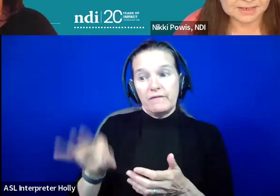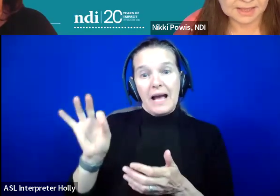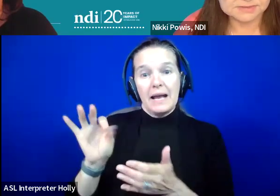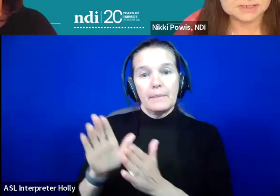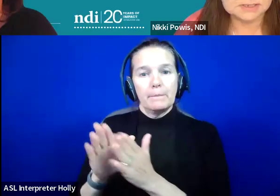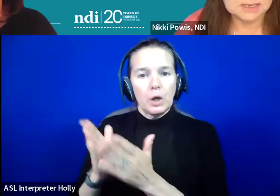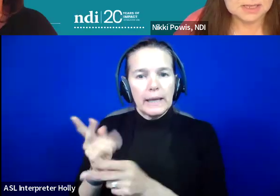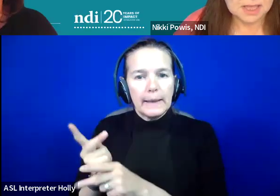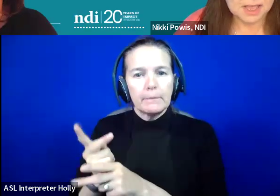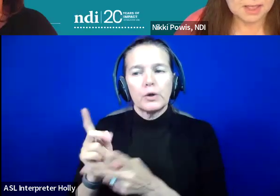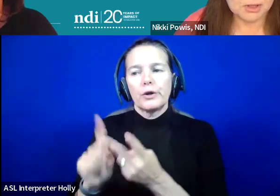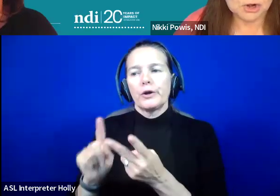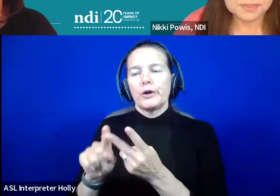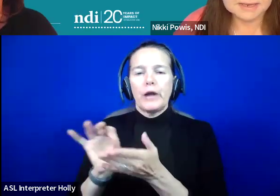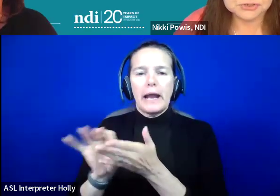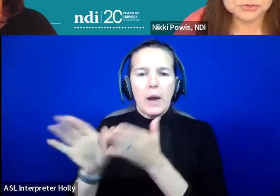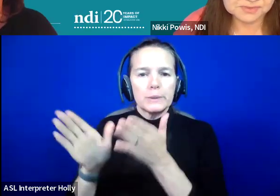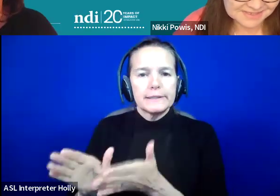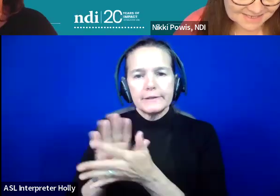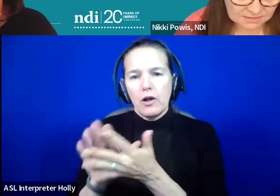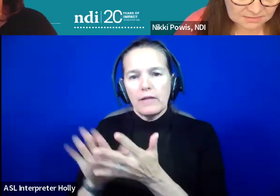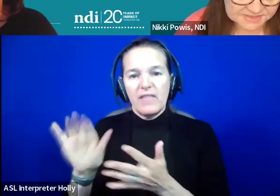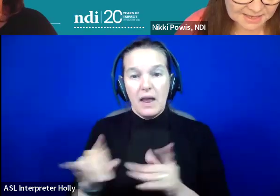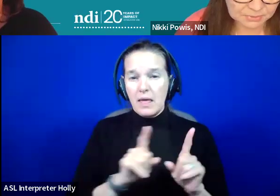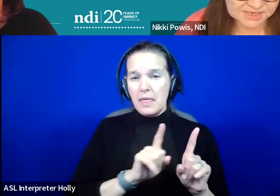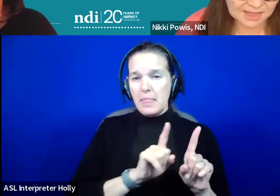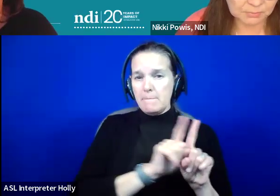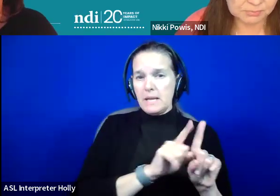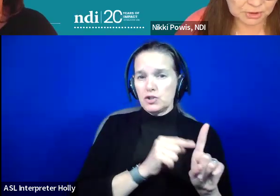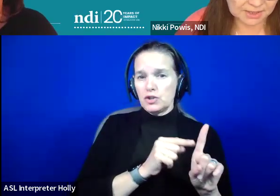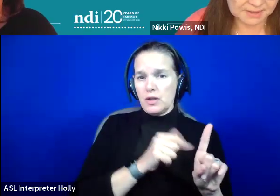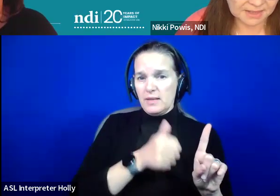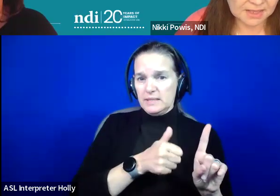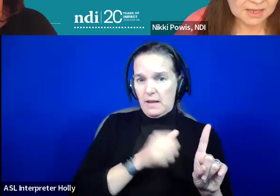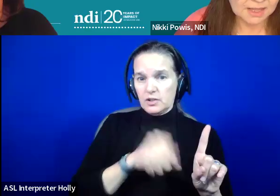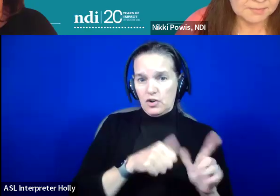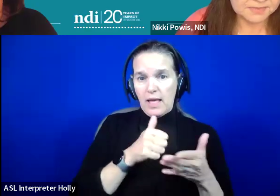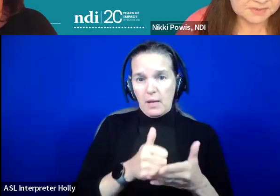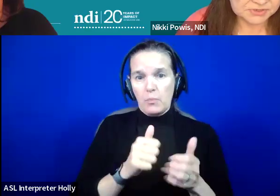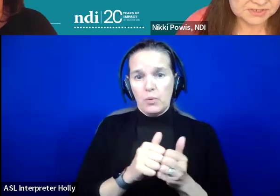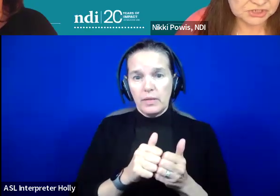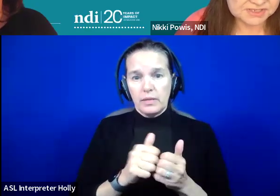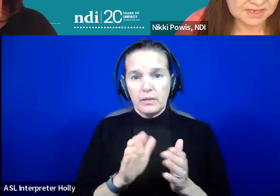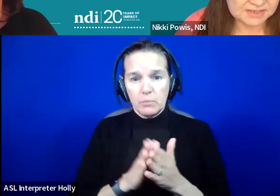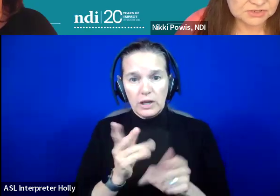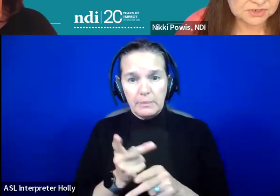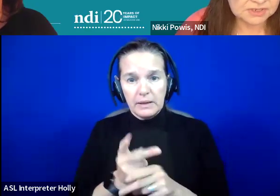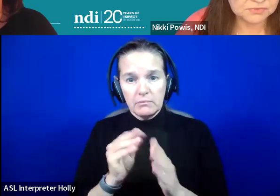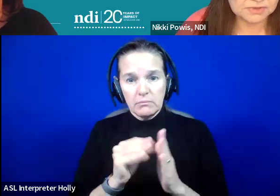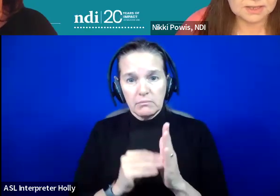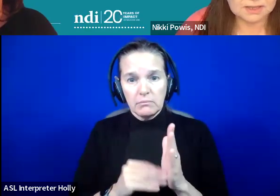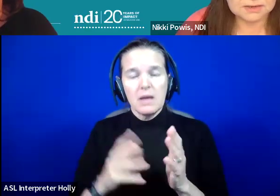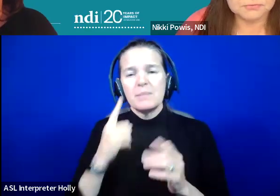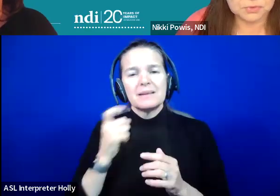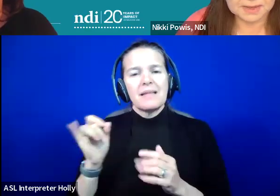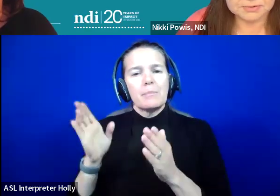find that accountant. Are the mentors themselves able to help with bookkeeping? This person is just getting started